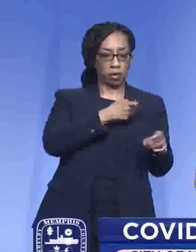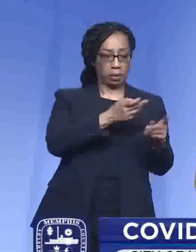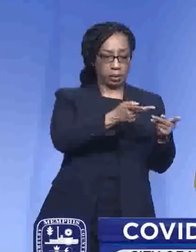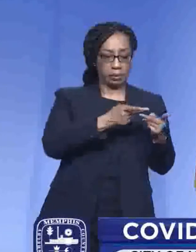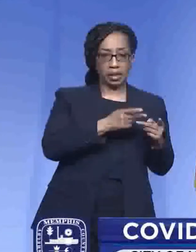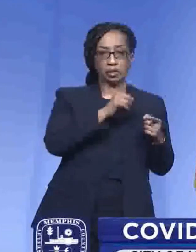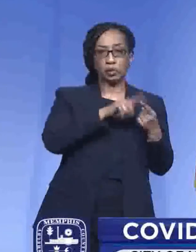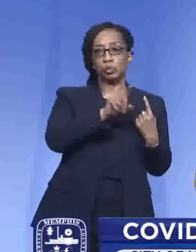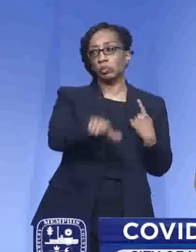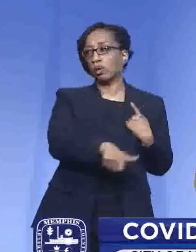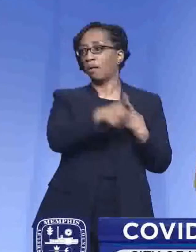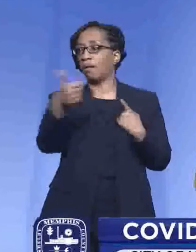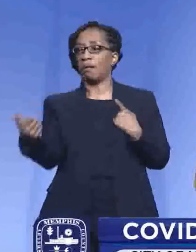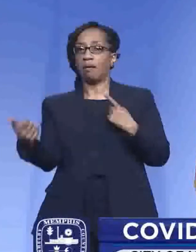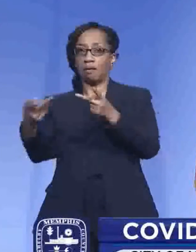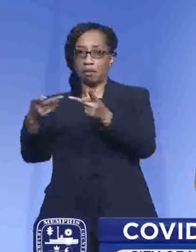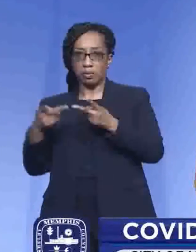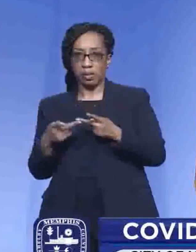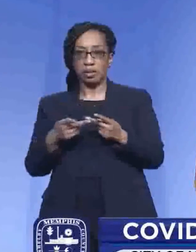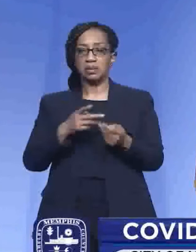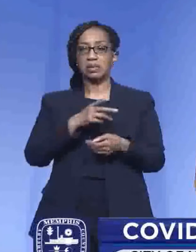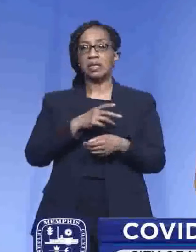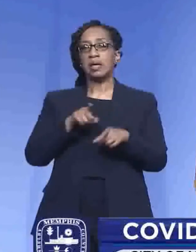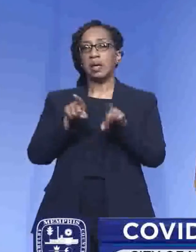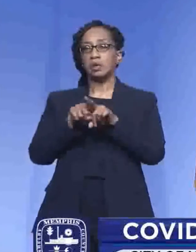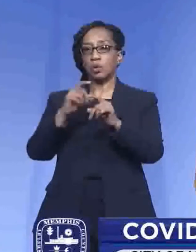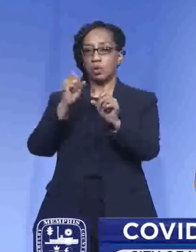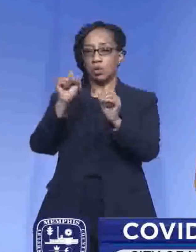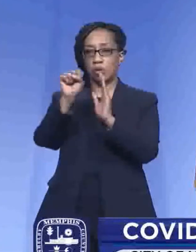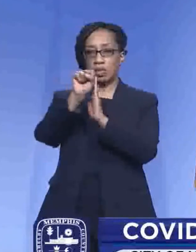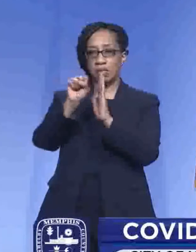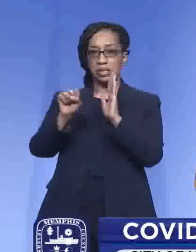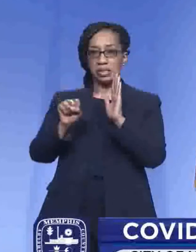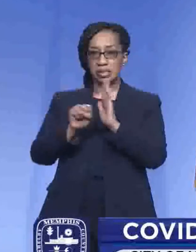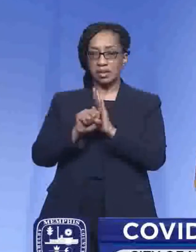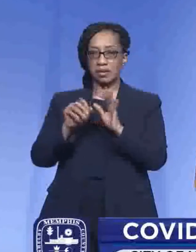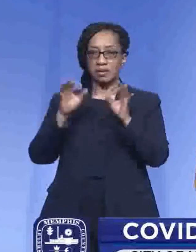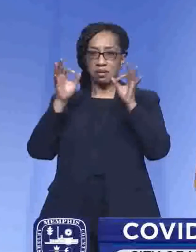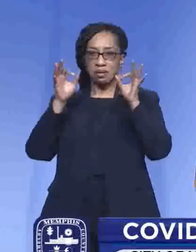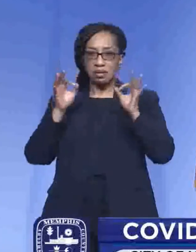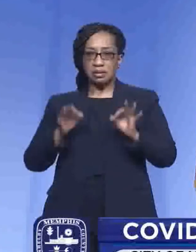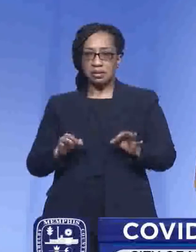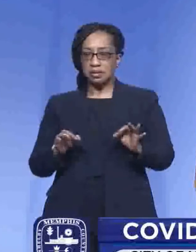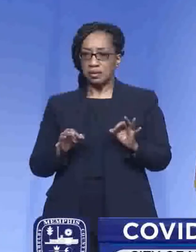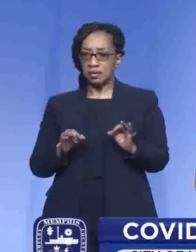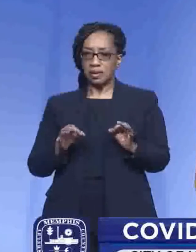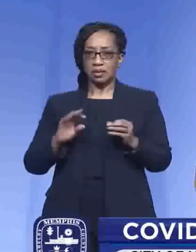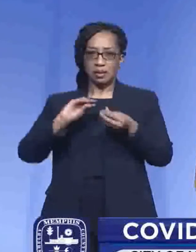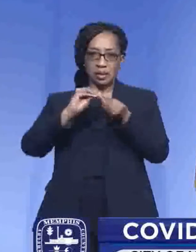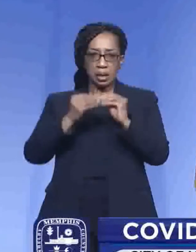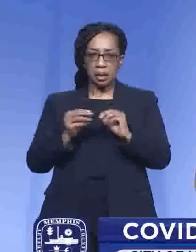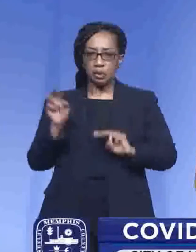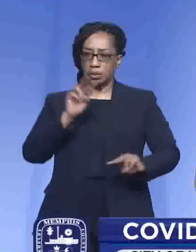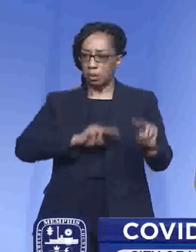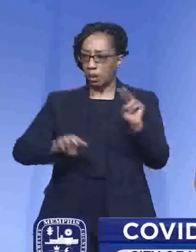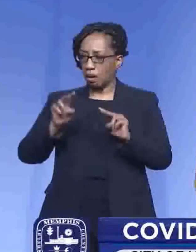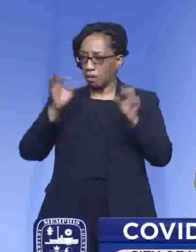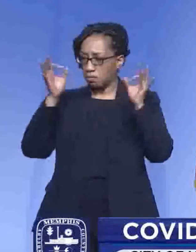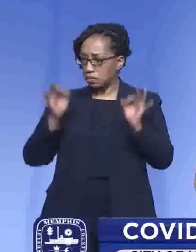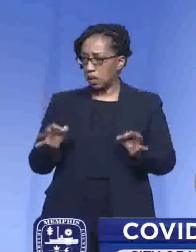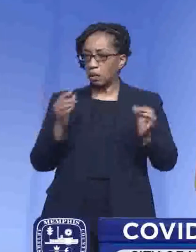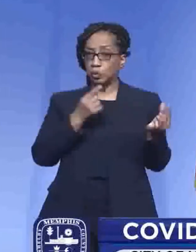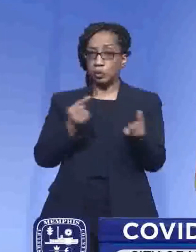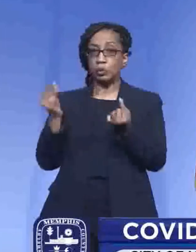demand signal for 15 AccuColds was driven by the state based on our logistics laydown. And so